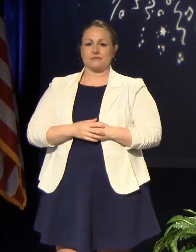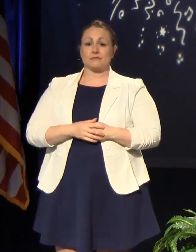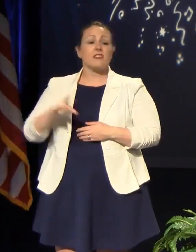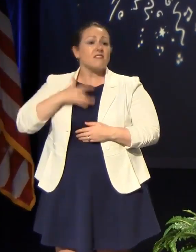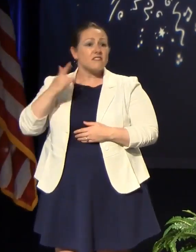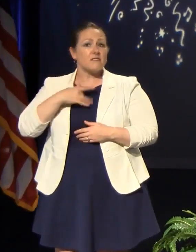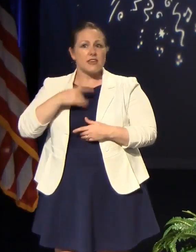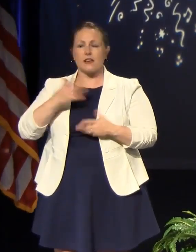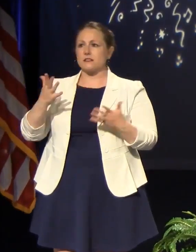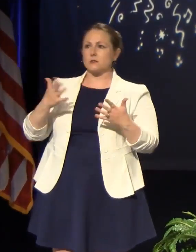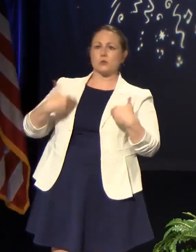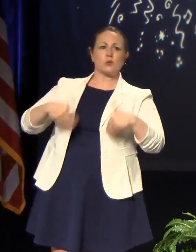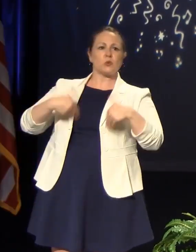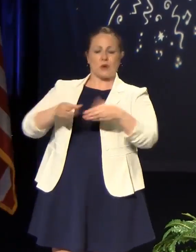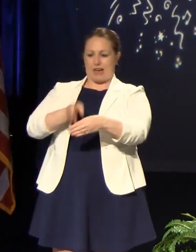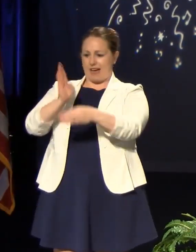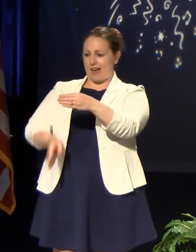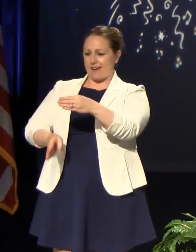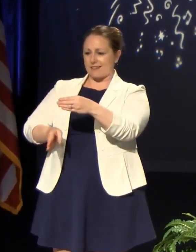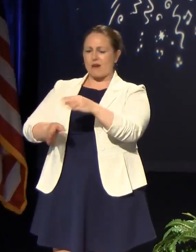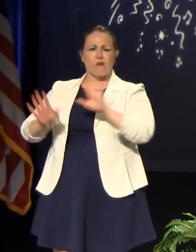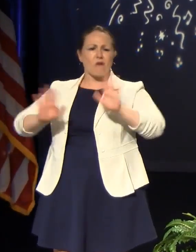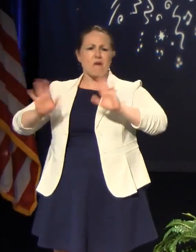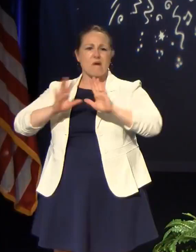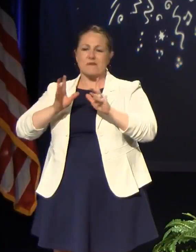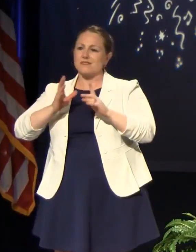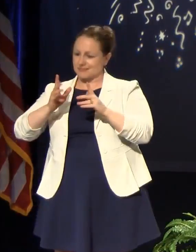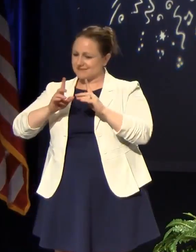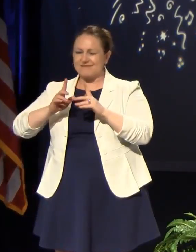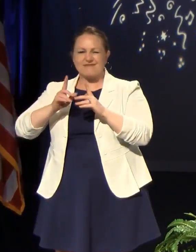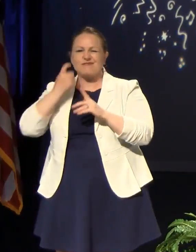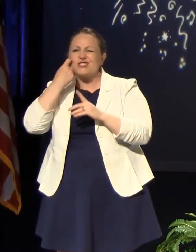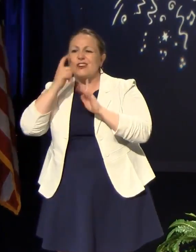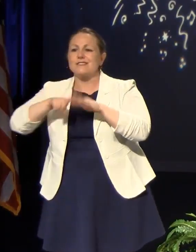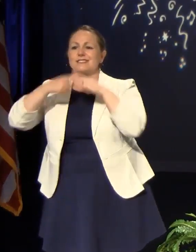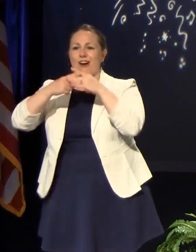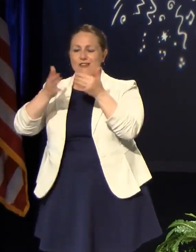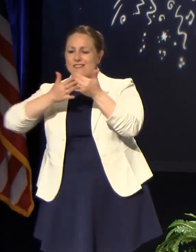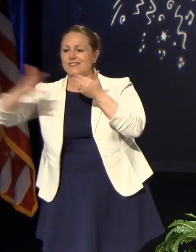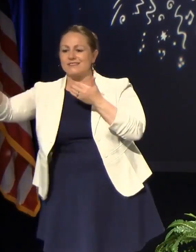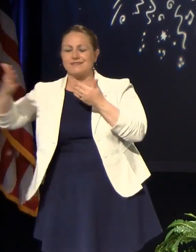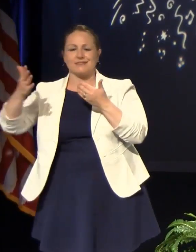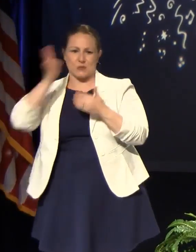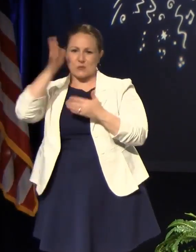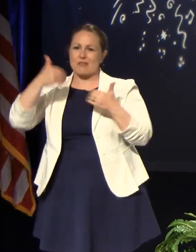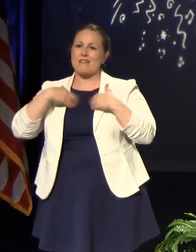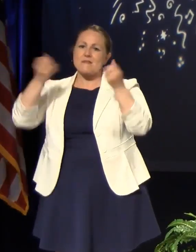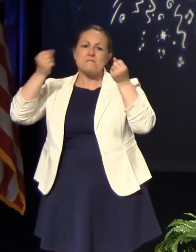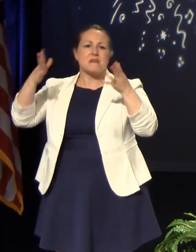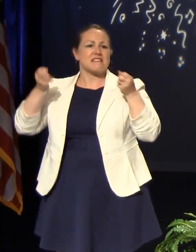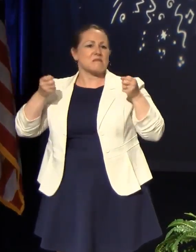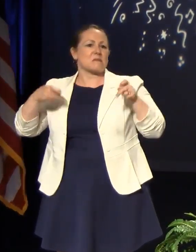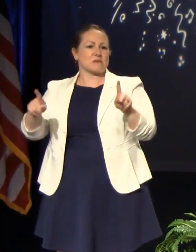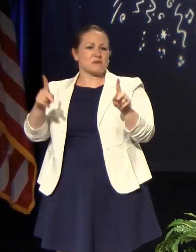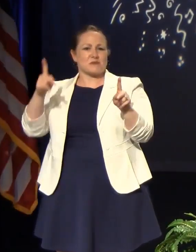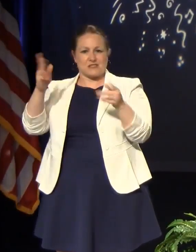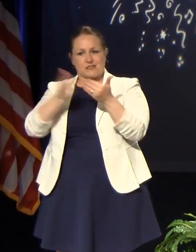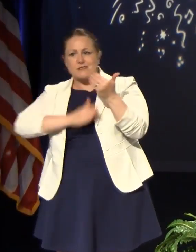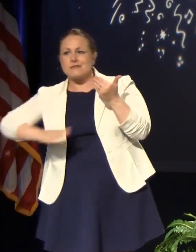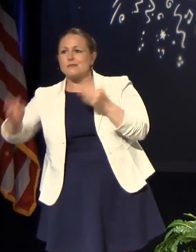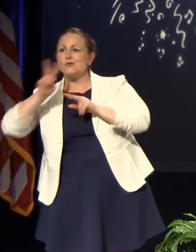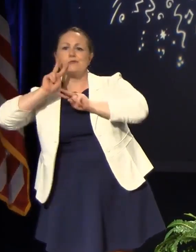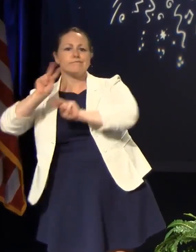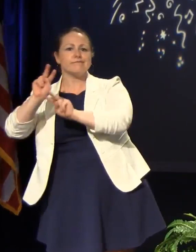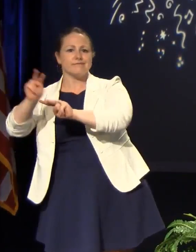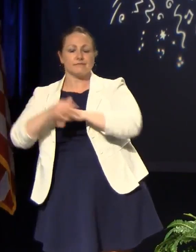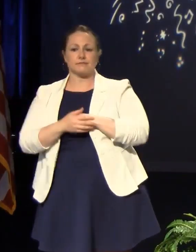only the beginning. You all have many promising opportunities to look forward to in your lives. So, what are you going to